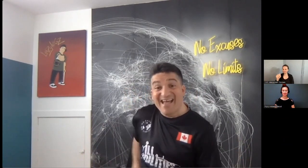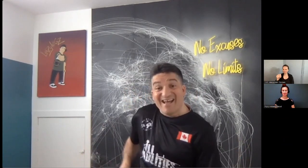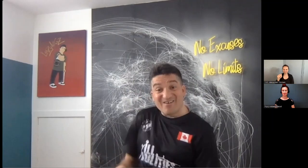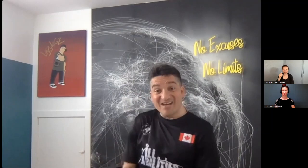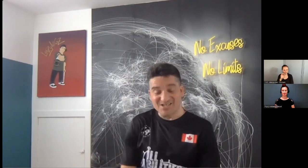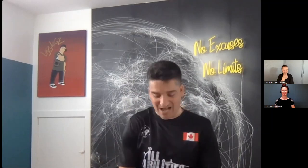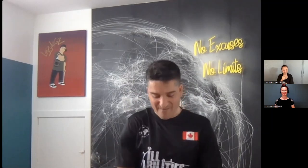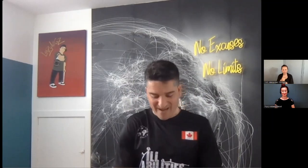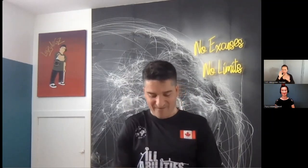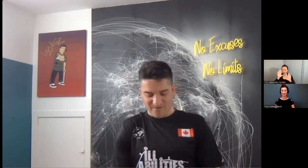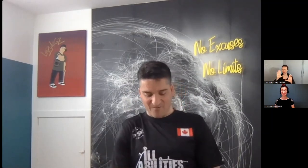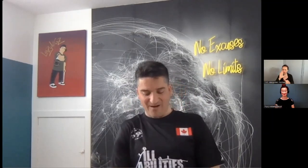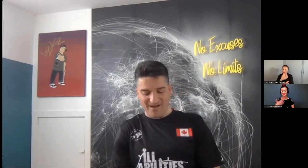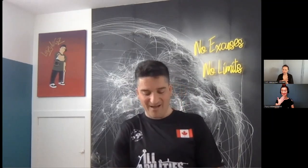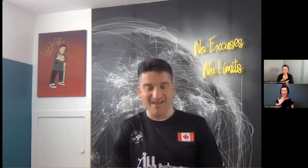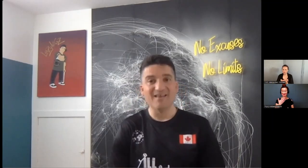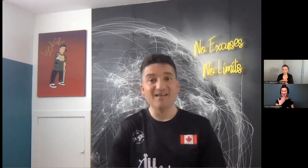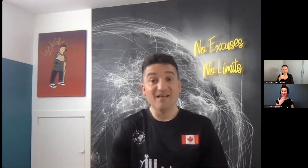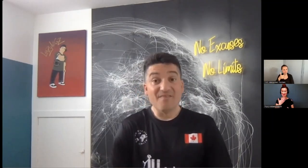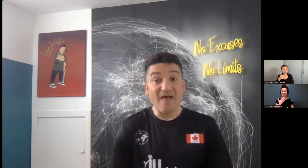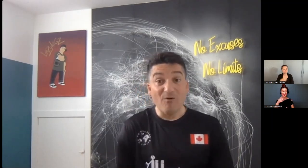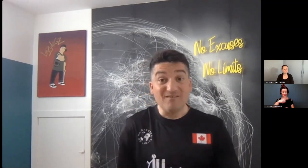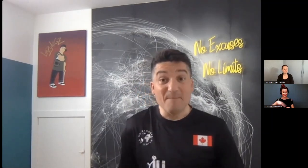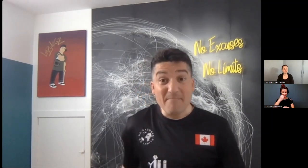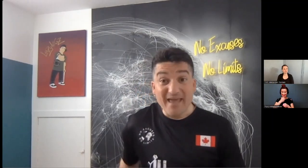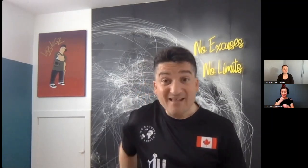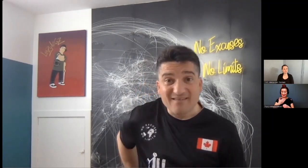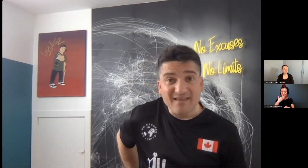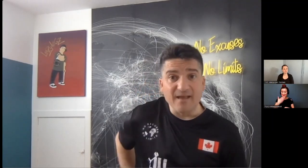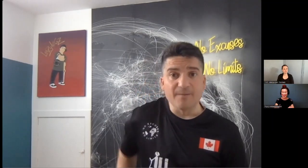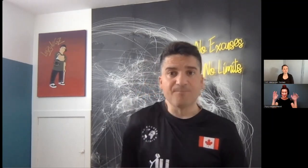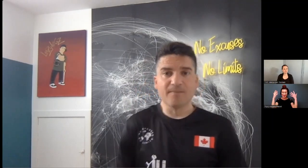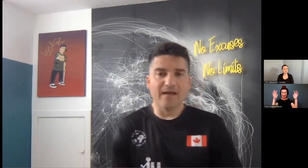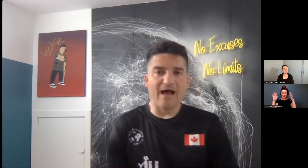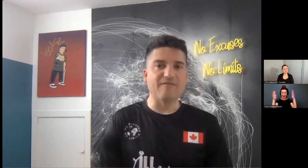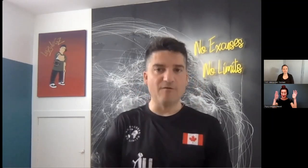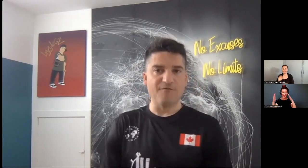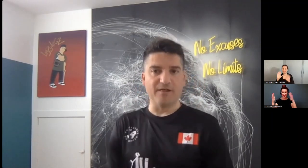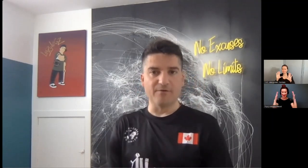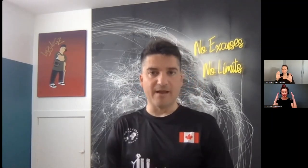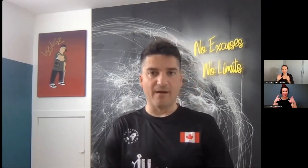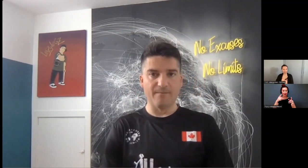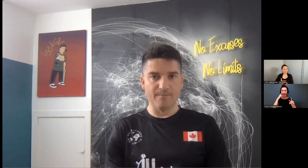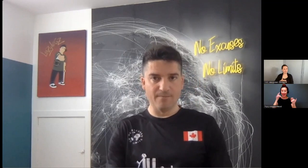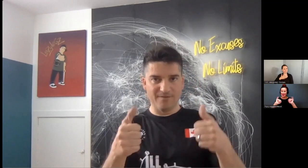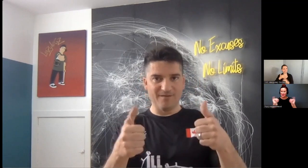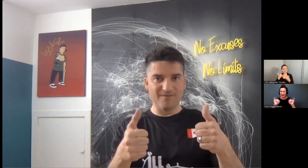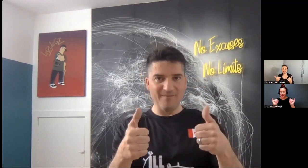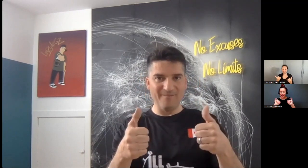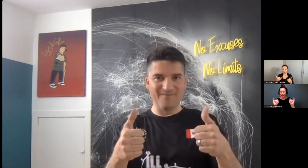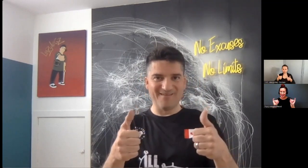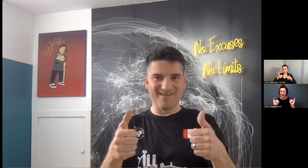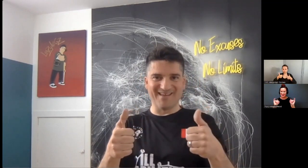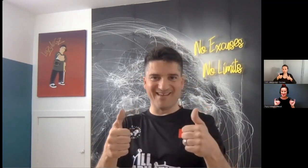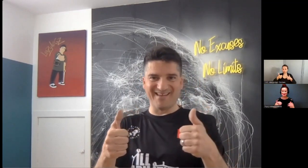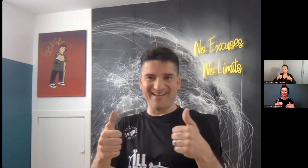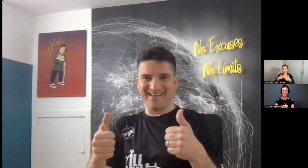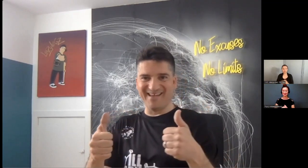Yeah! Great job, everyone. That was amazing. How's everyone feeling right now? Thumbs